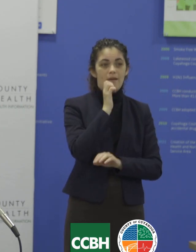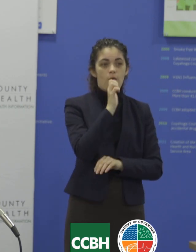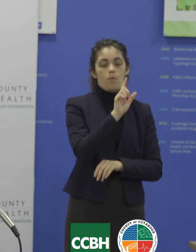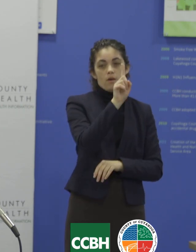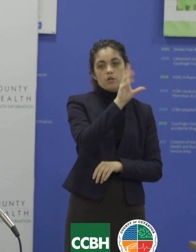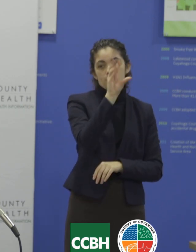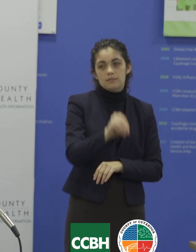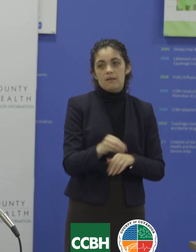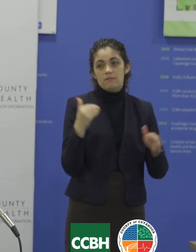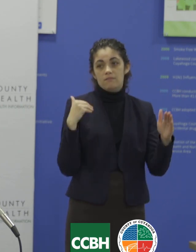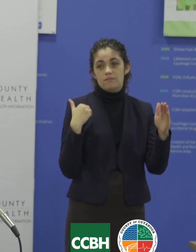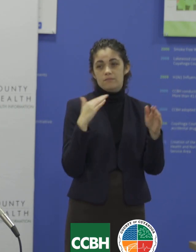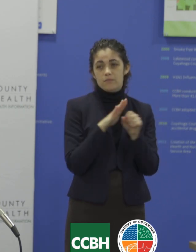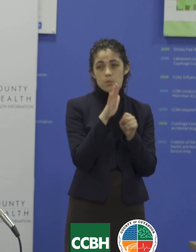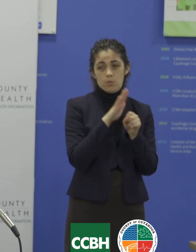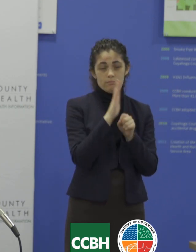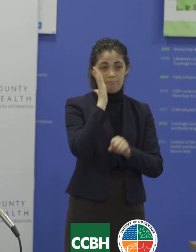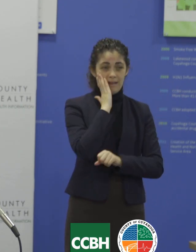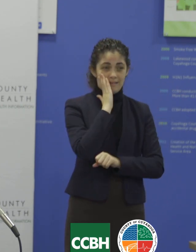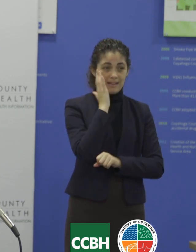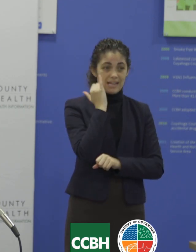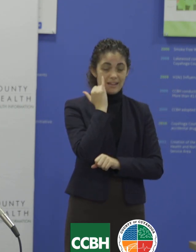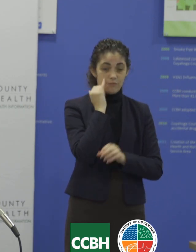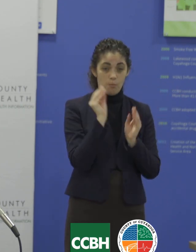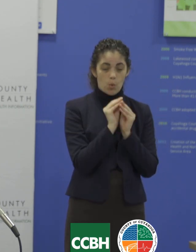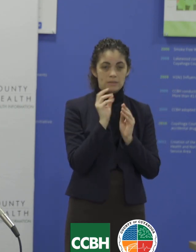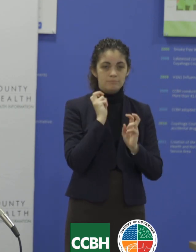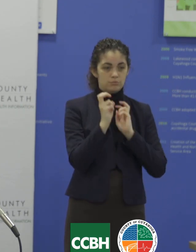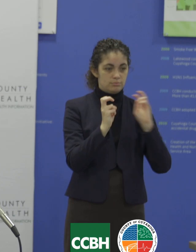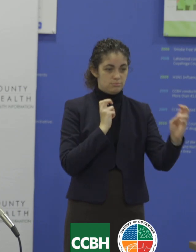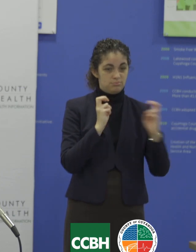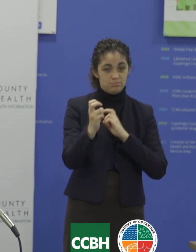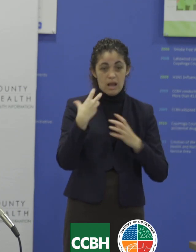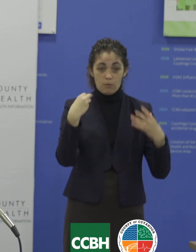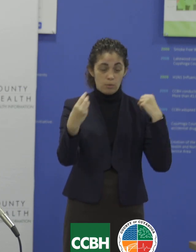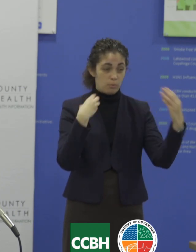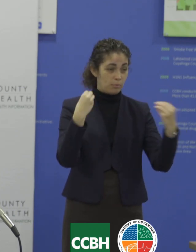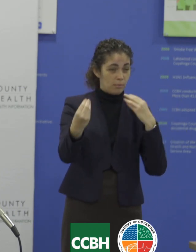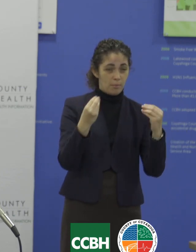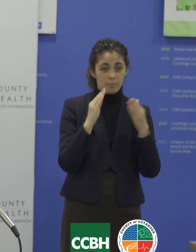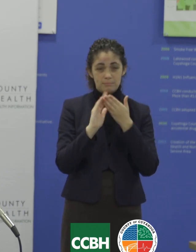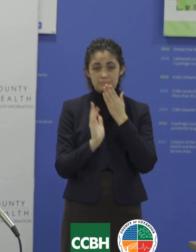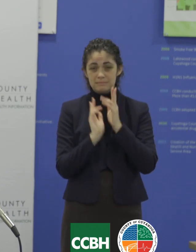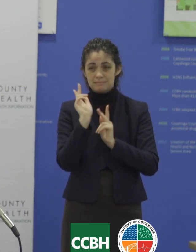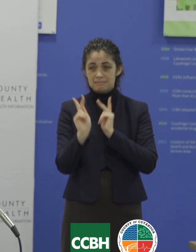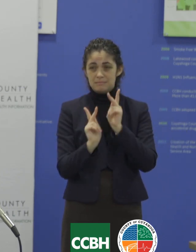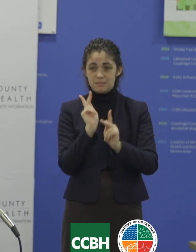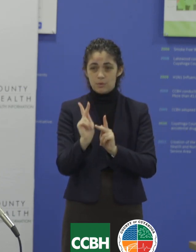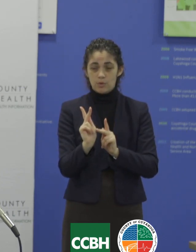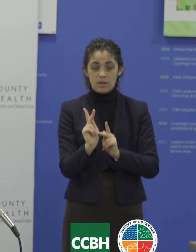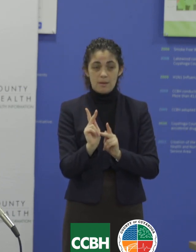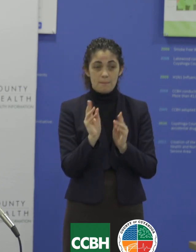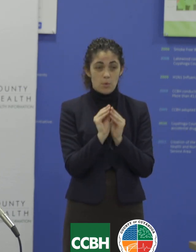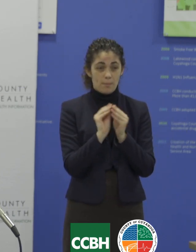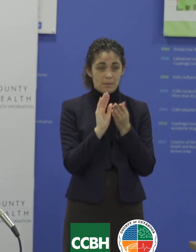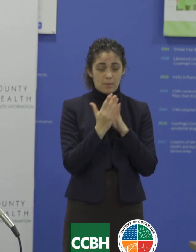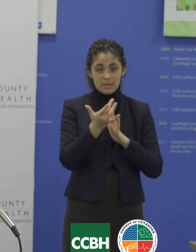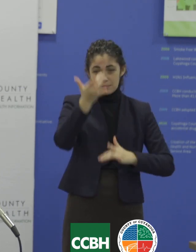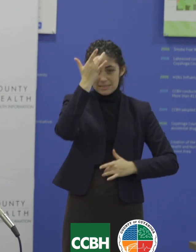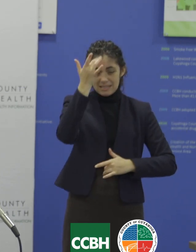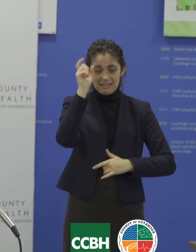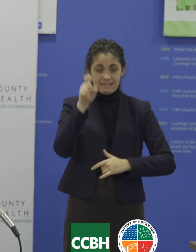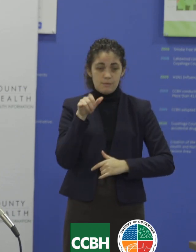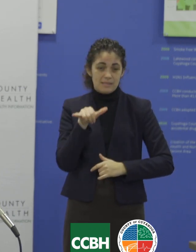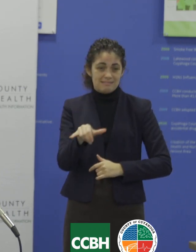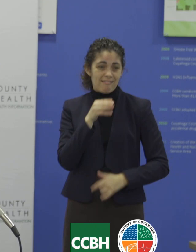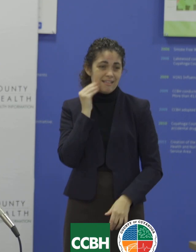100% utilization. If more transmission continues to happen and more people continue to get this virus, more people will need admitted